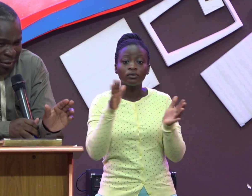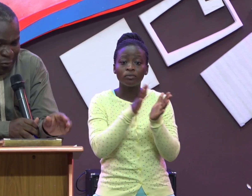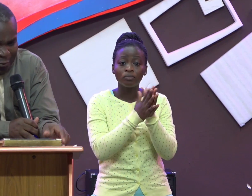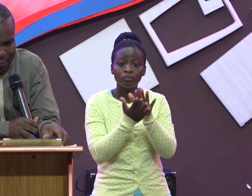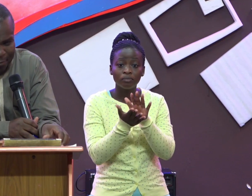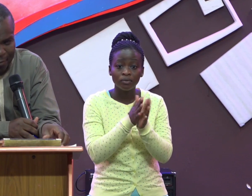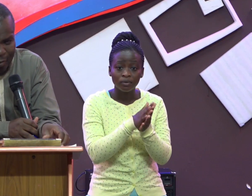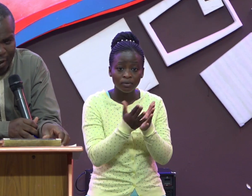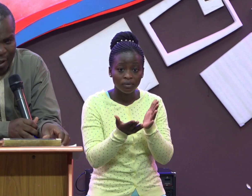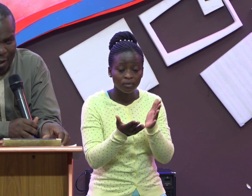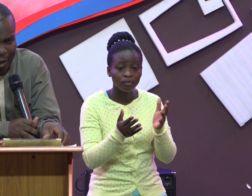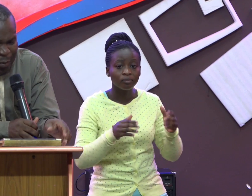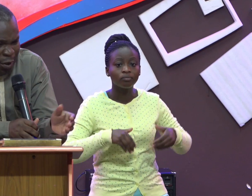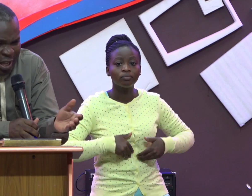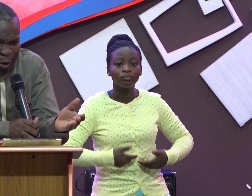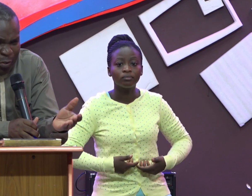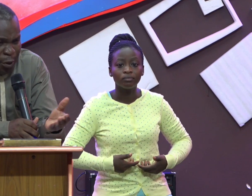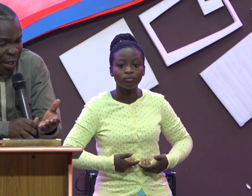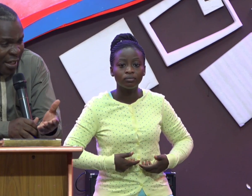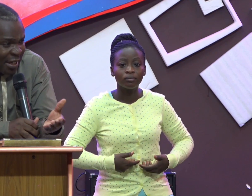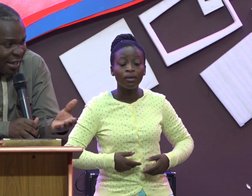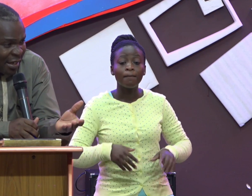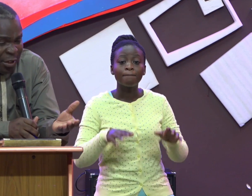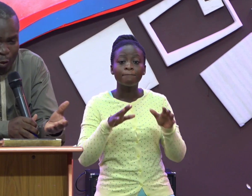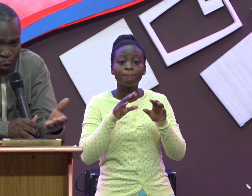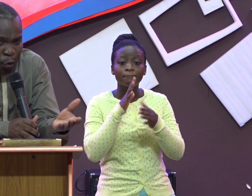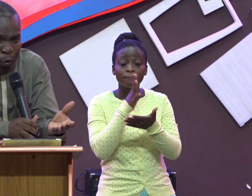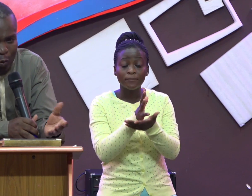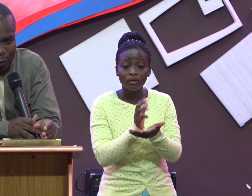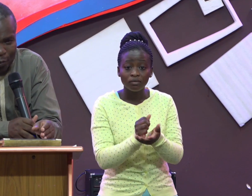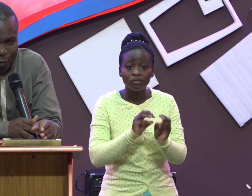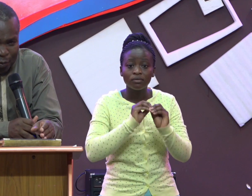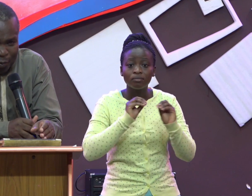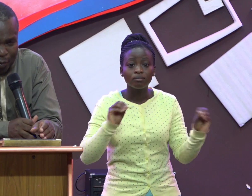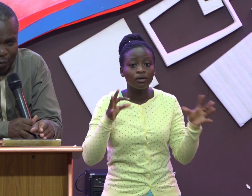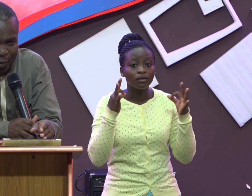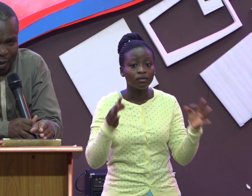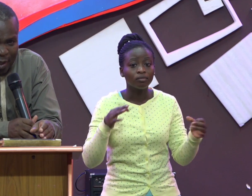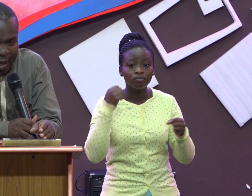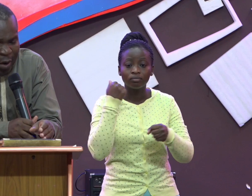weak. It becomes infective. Because there are no spiritual exercises you do.